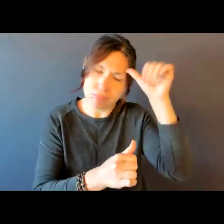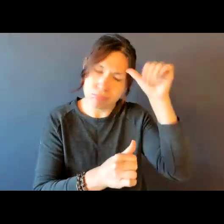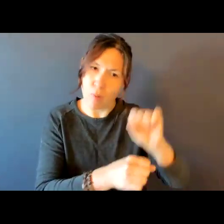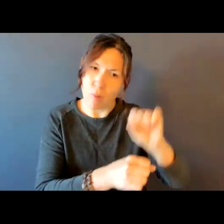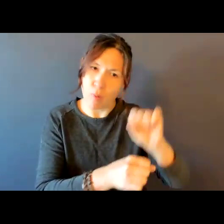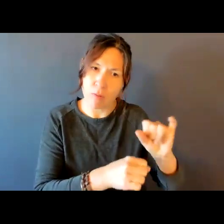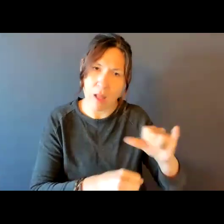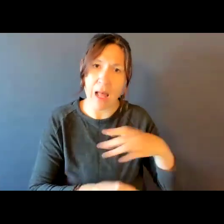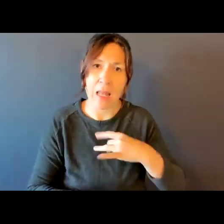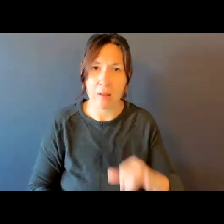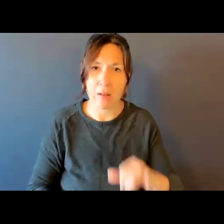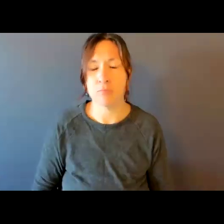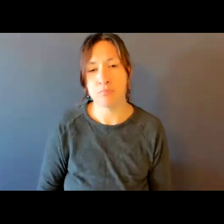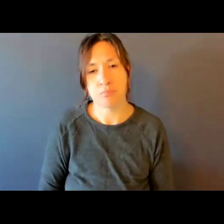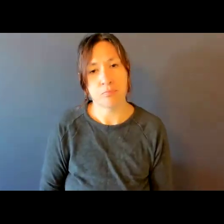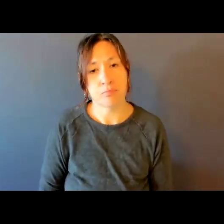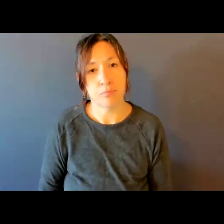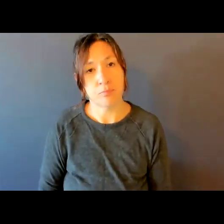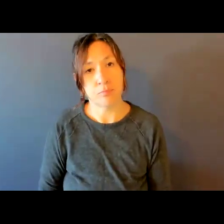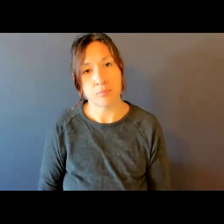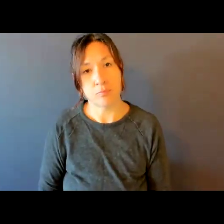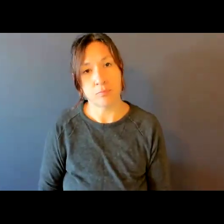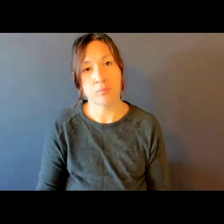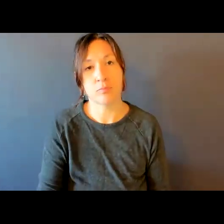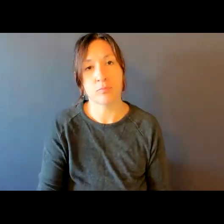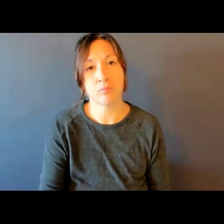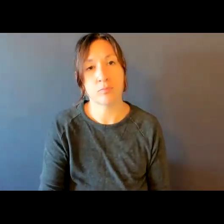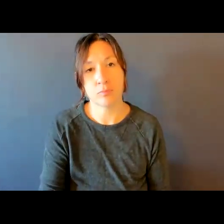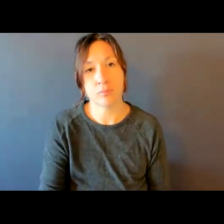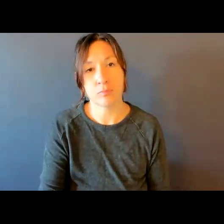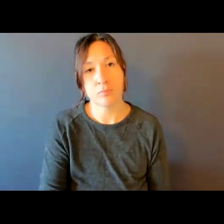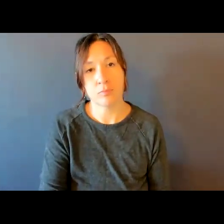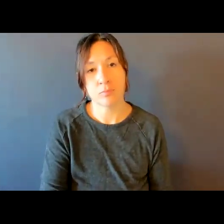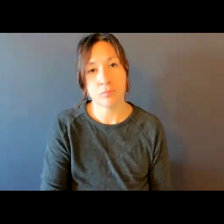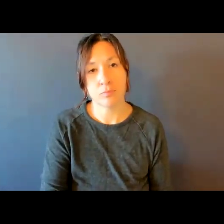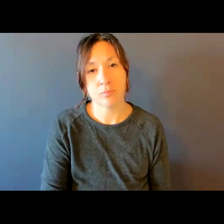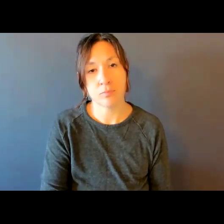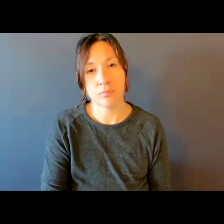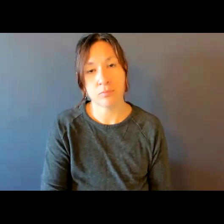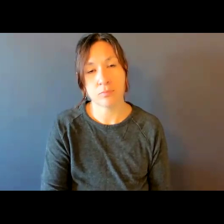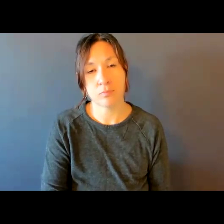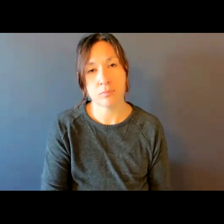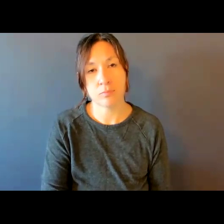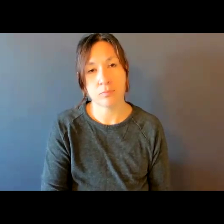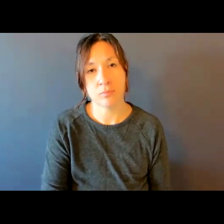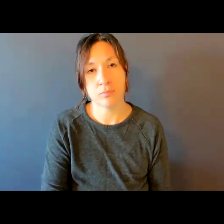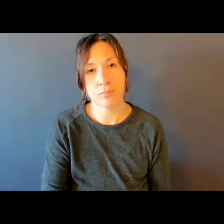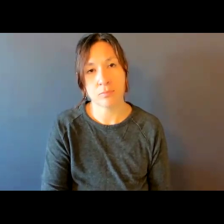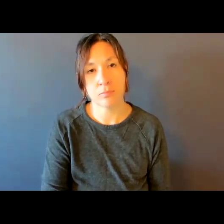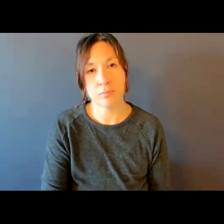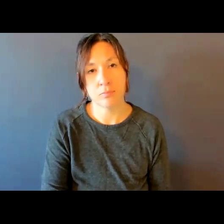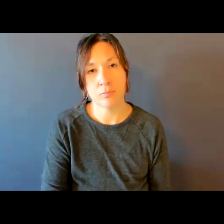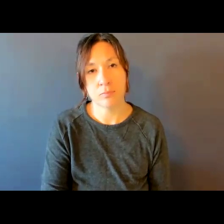that. Entonces, me gustaría que me hablara un poquito más. ¿Qué es el plan que van a